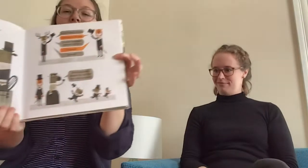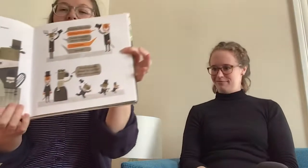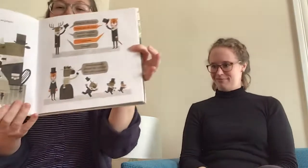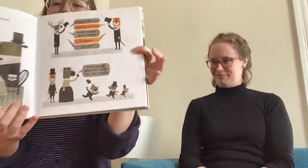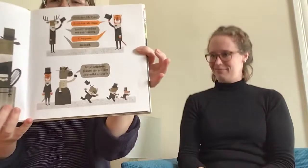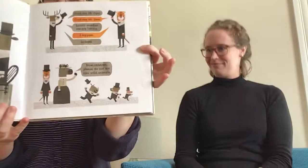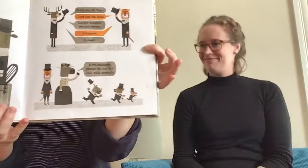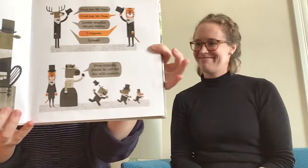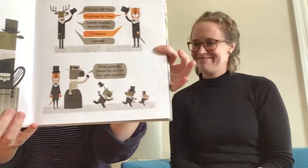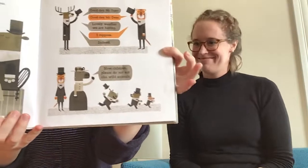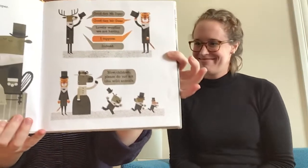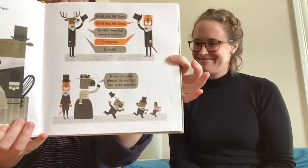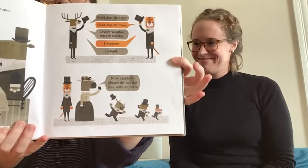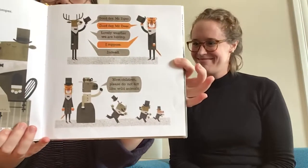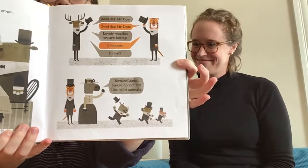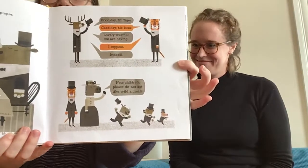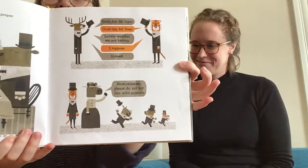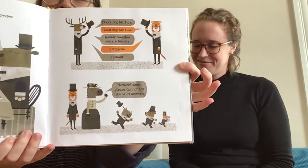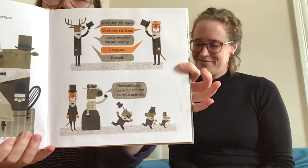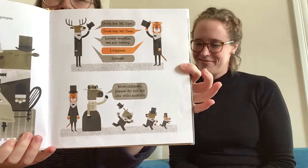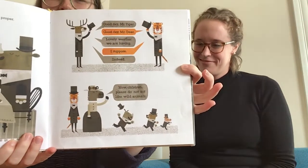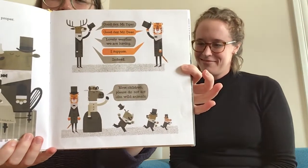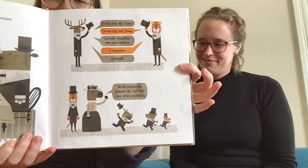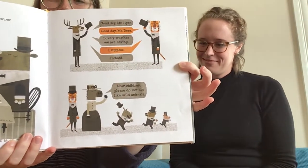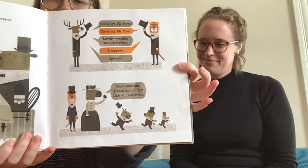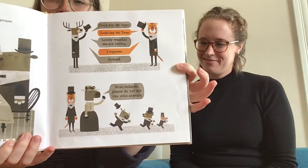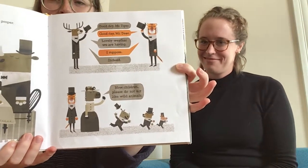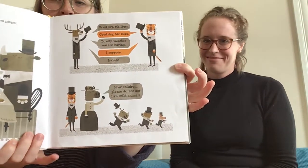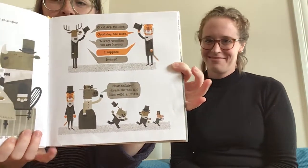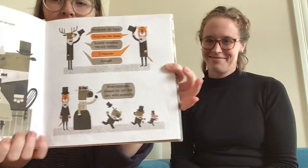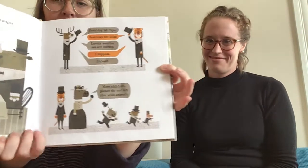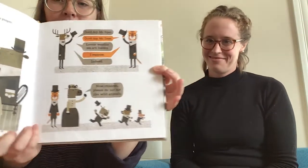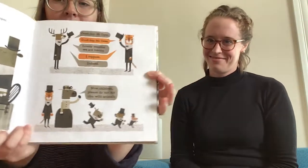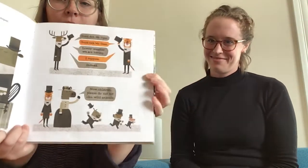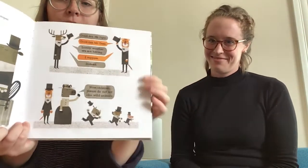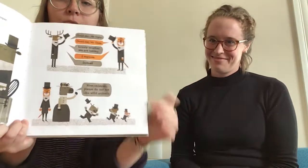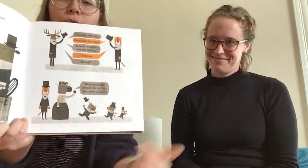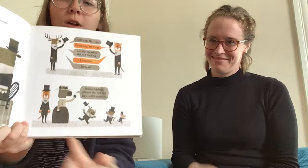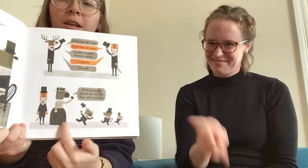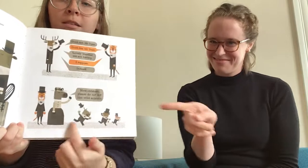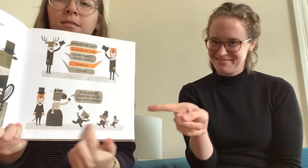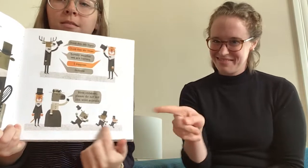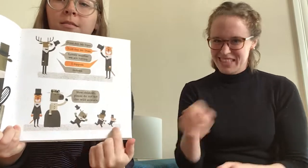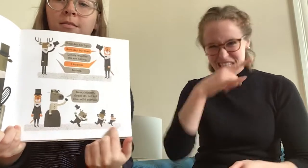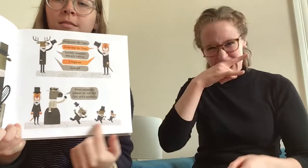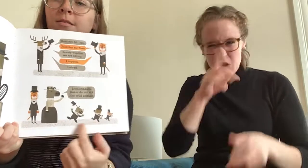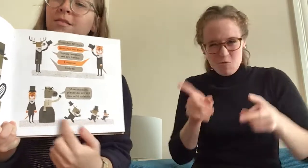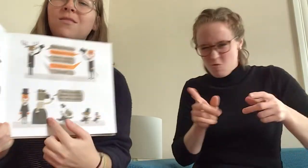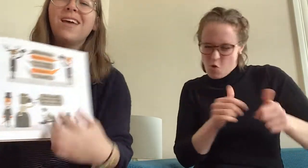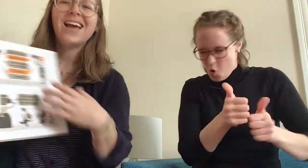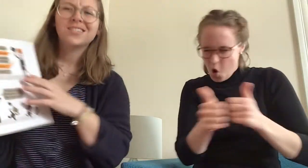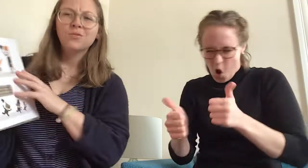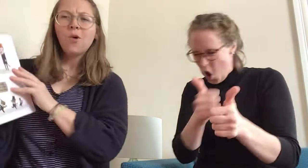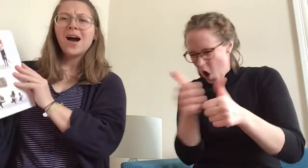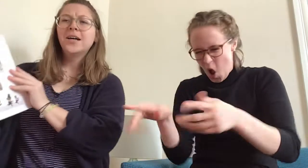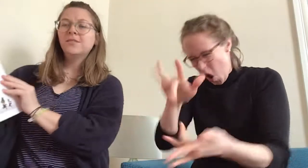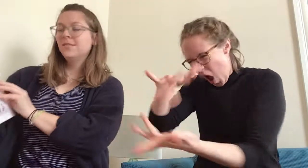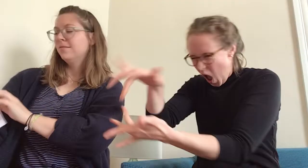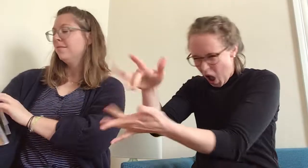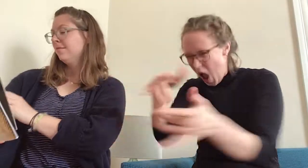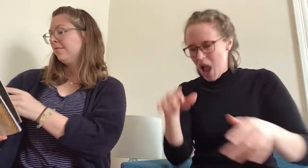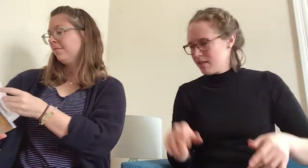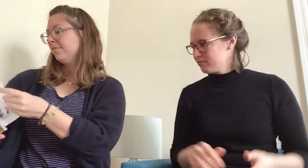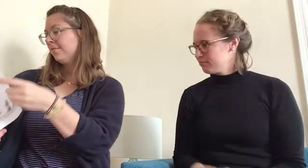My bad on that one. Everyone's running. acting